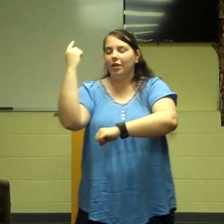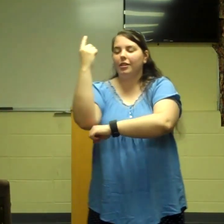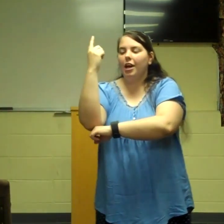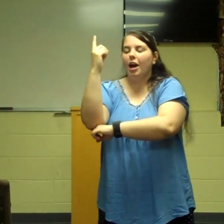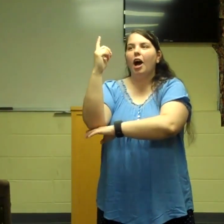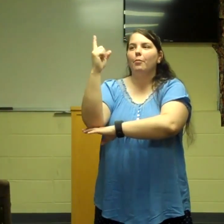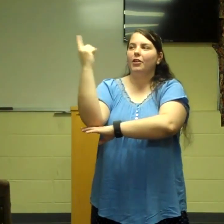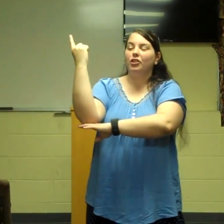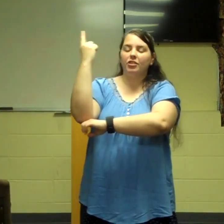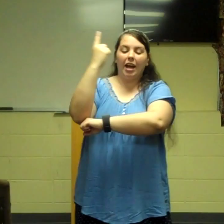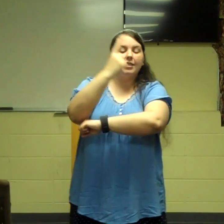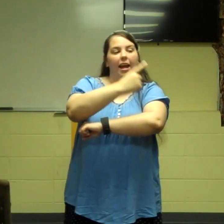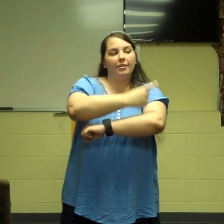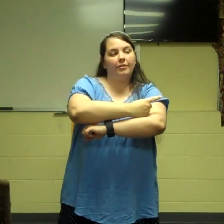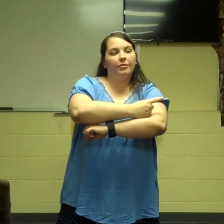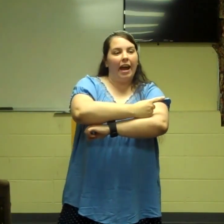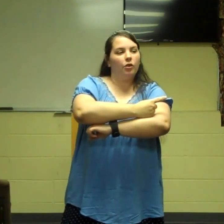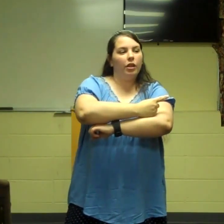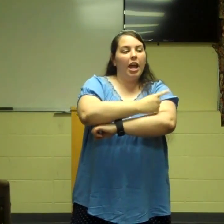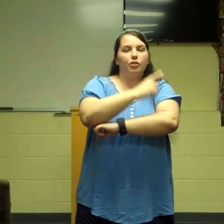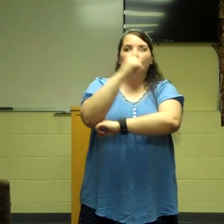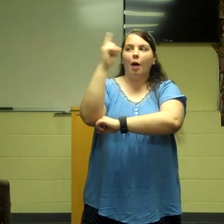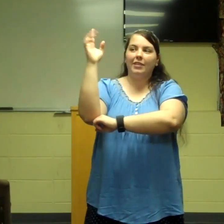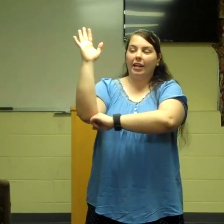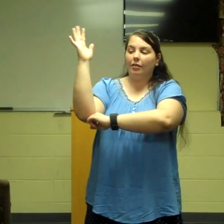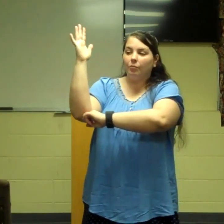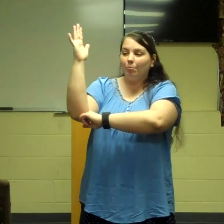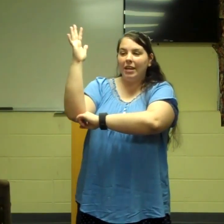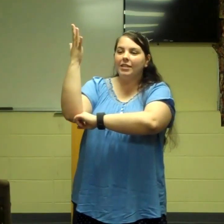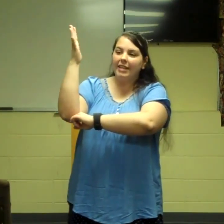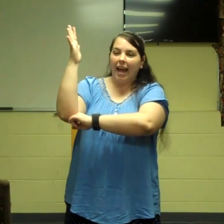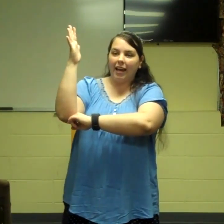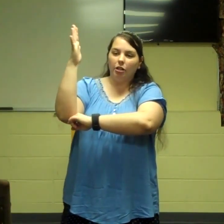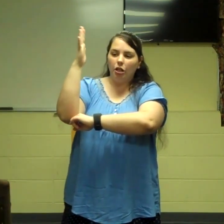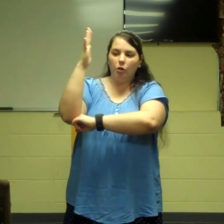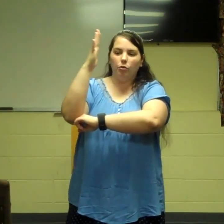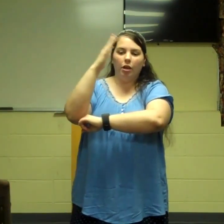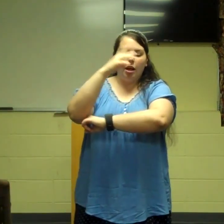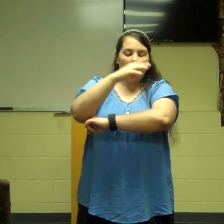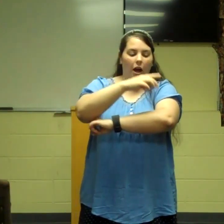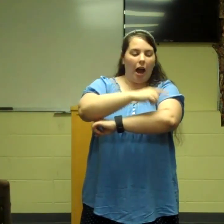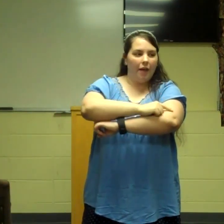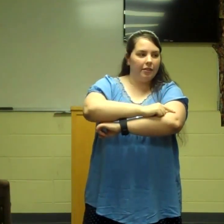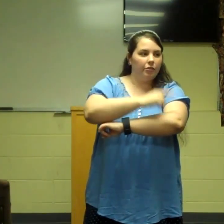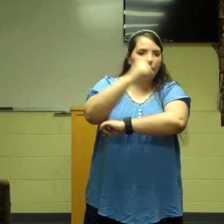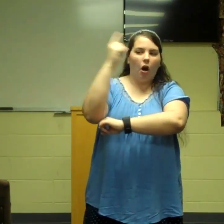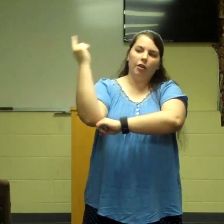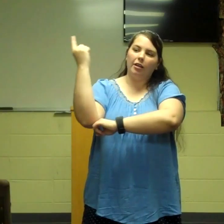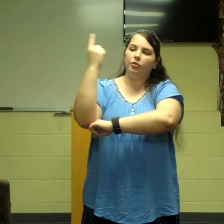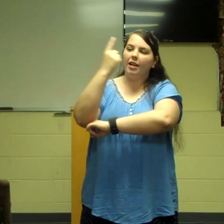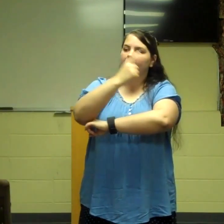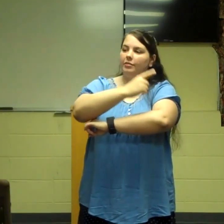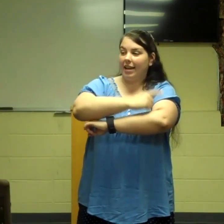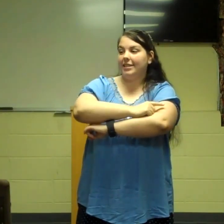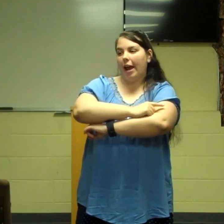it. And you just sign that down, so here it comes like midday, noon, and then all day. So that's day.